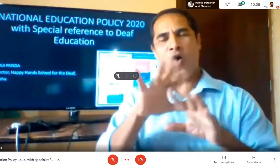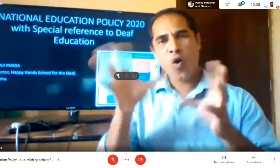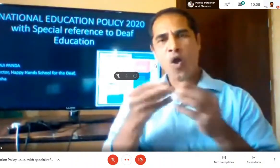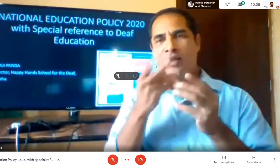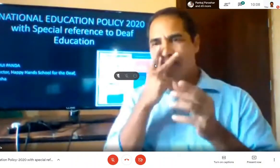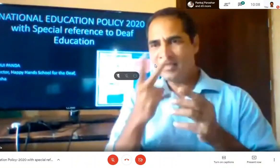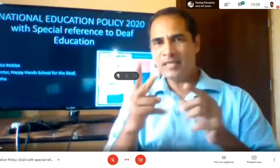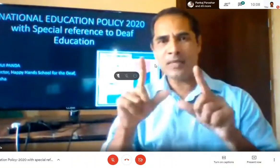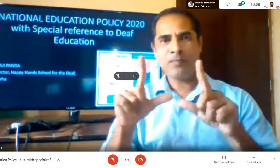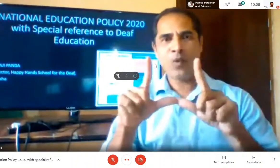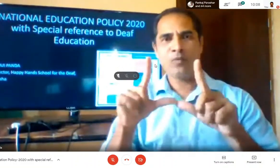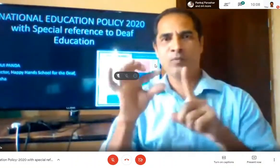So Niche has been working